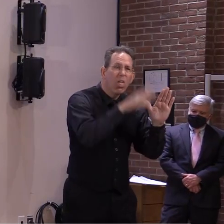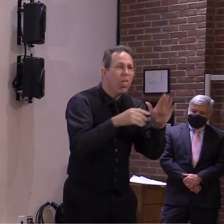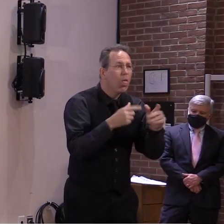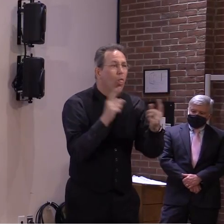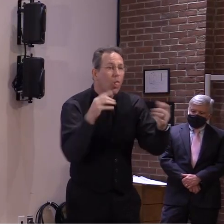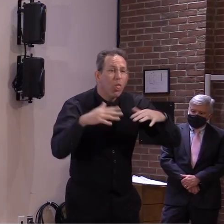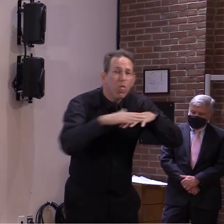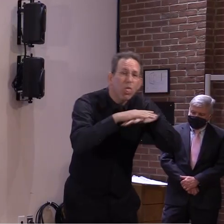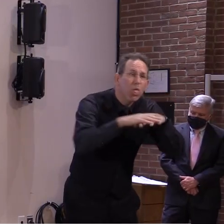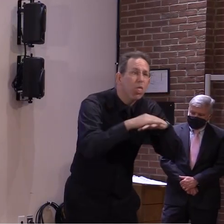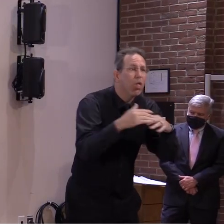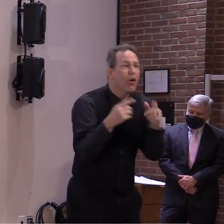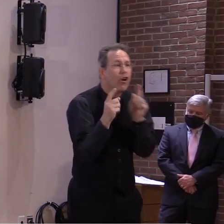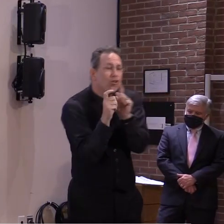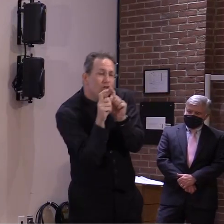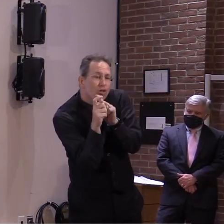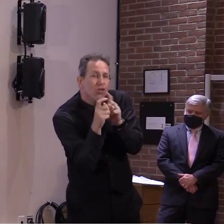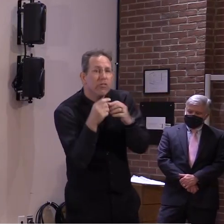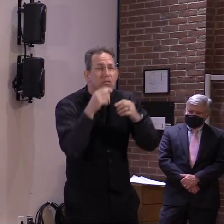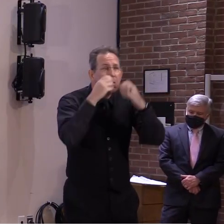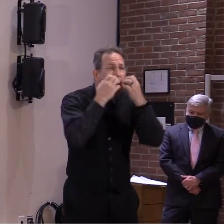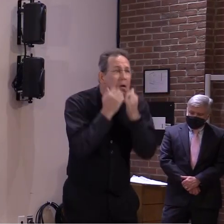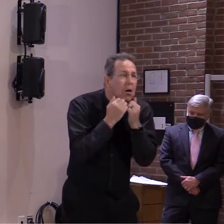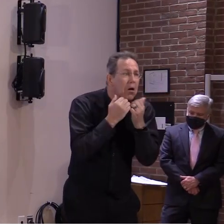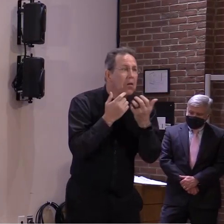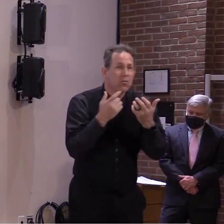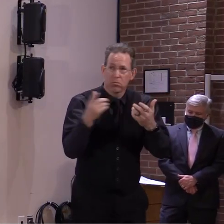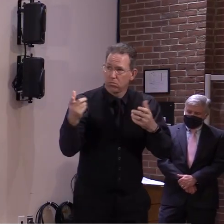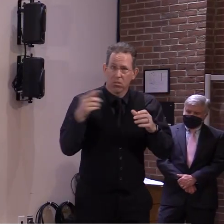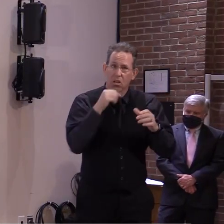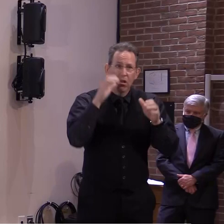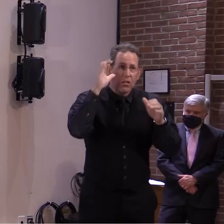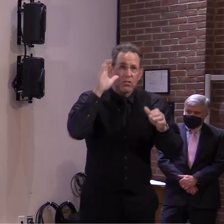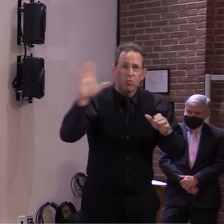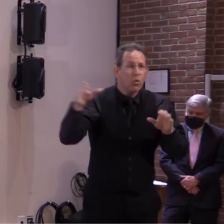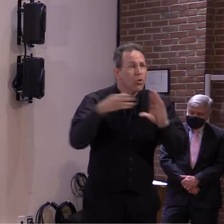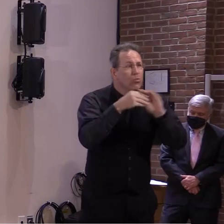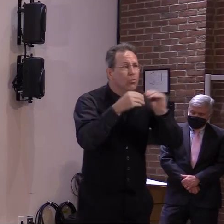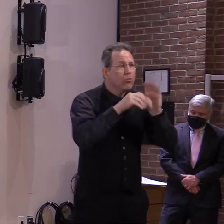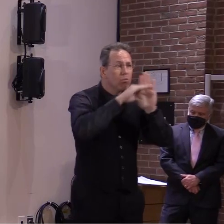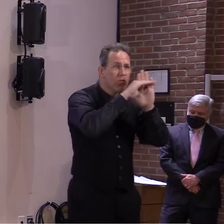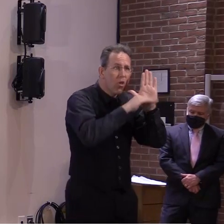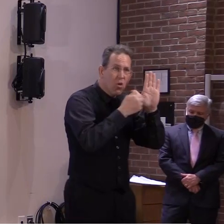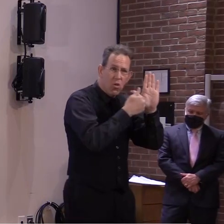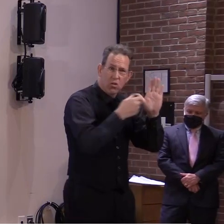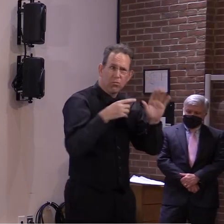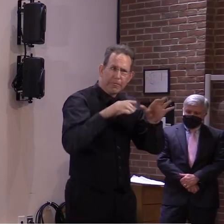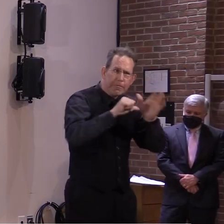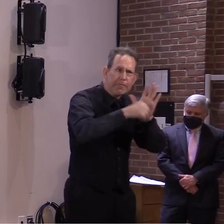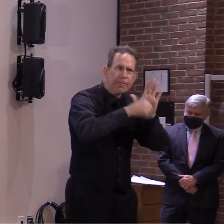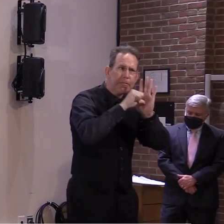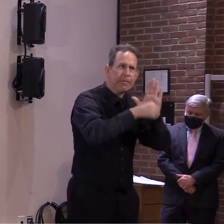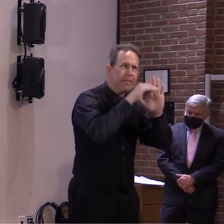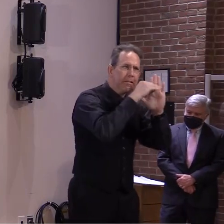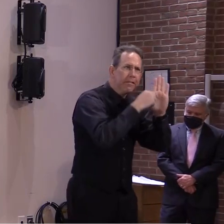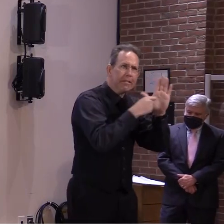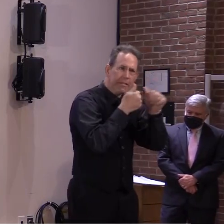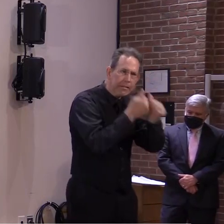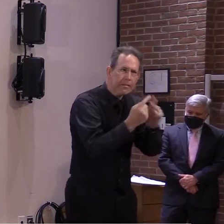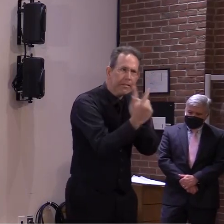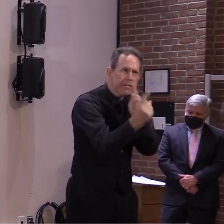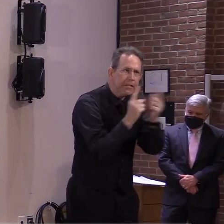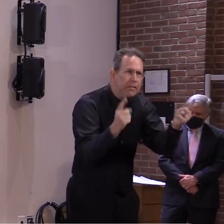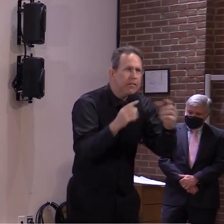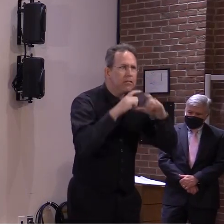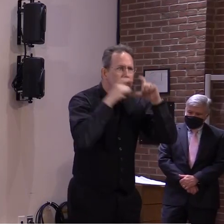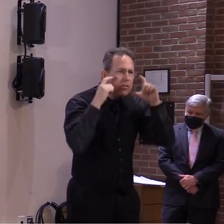laid out what people should be doing to prevent the spread, and we've talked about how it's really happening with the 18 to 24 year olds. I mean, is there